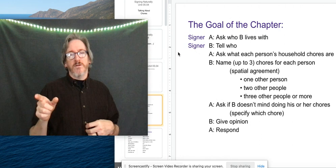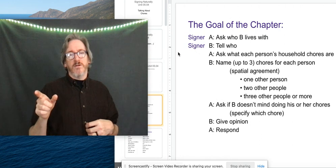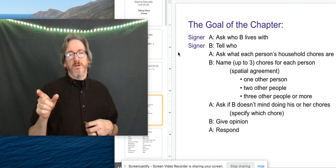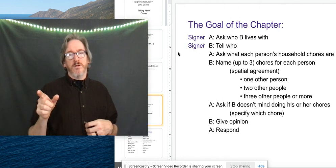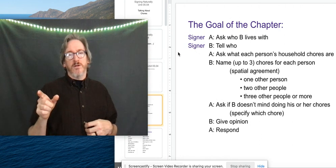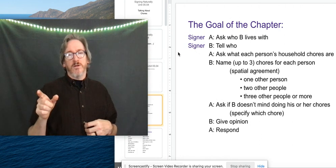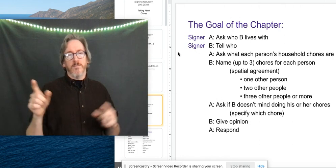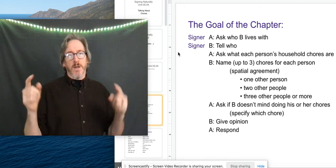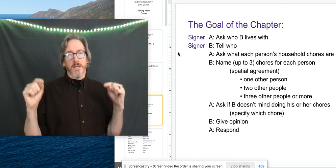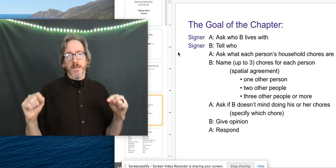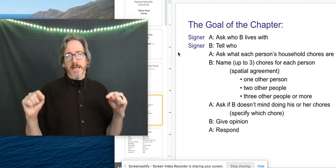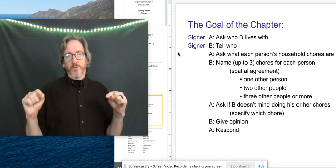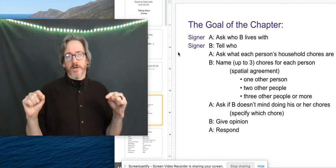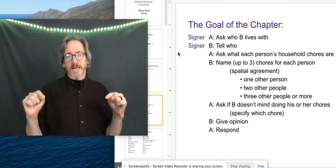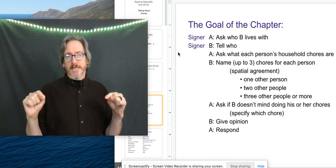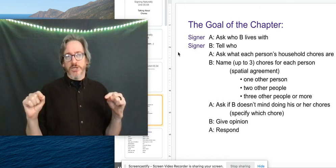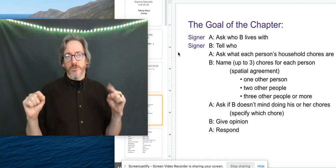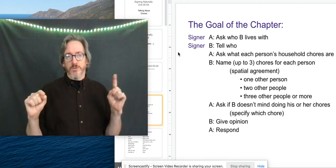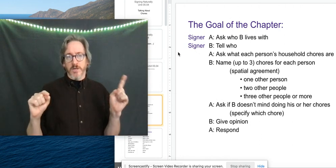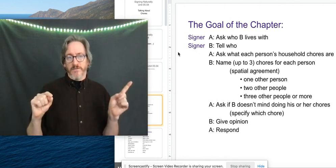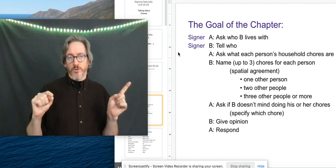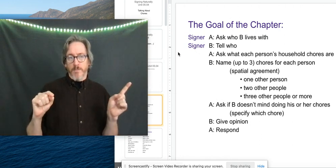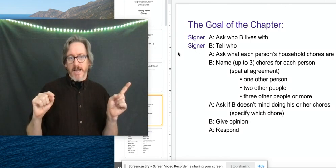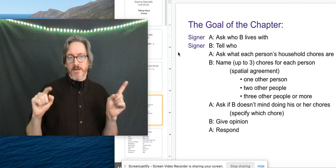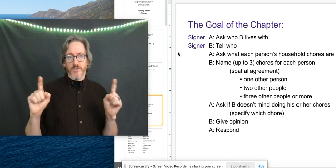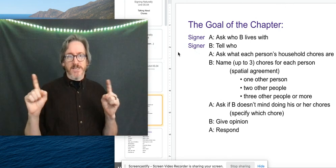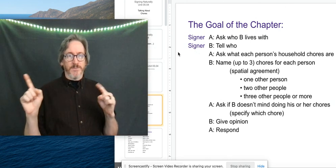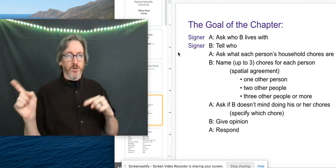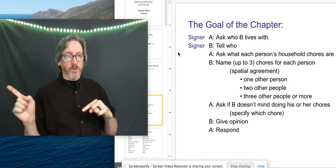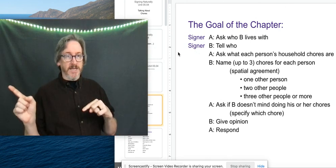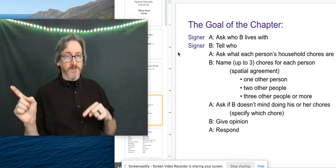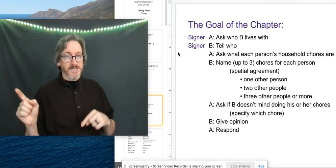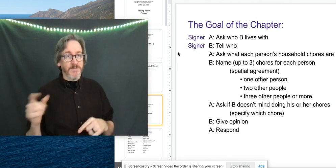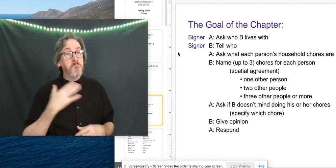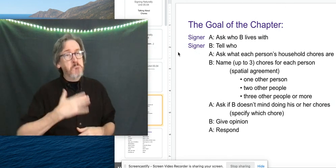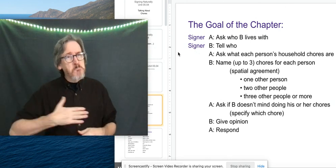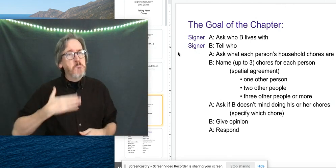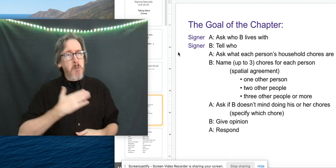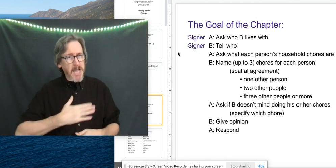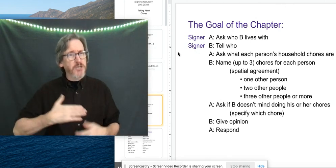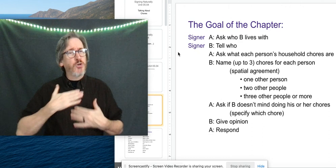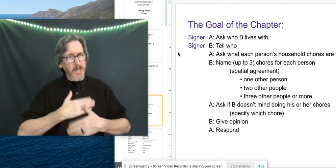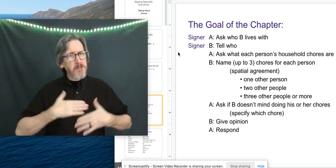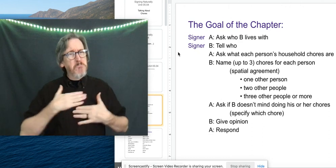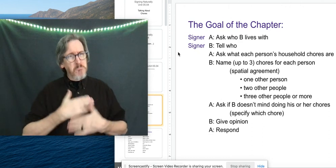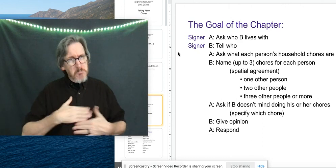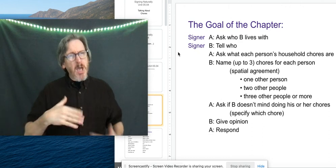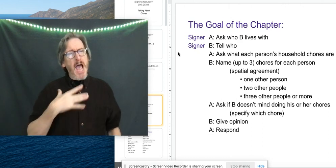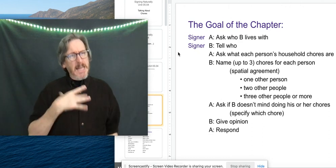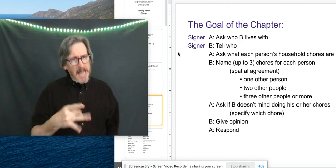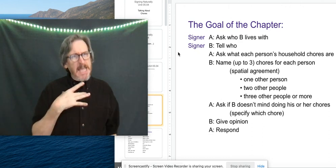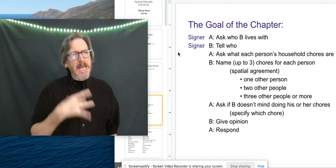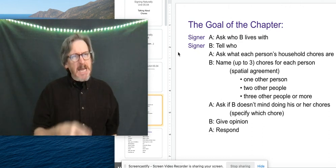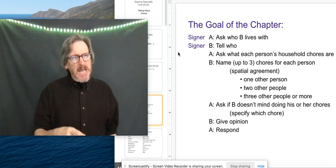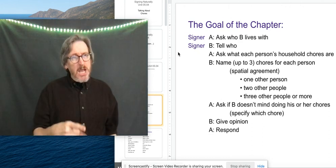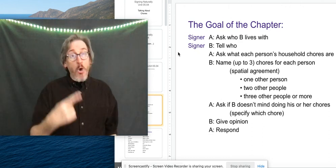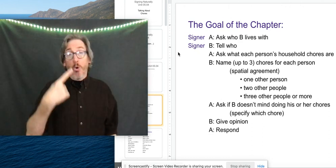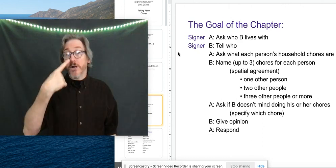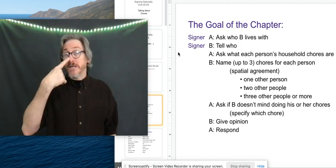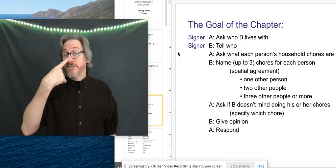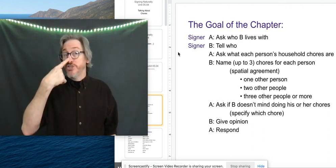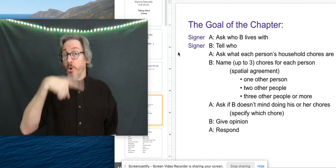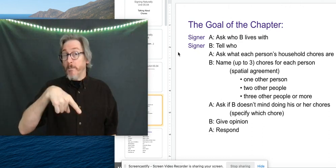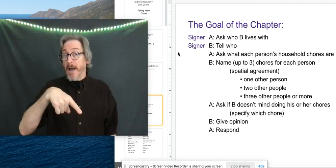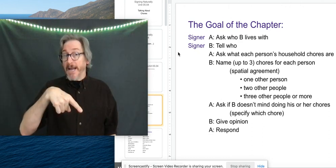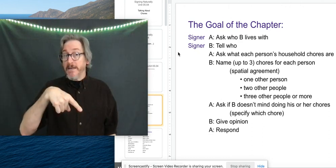If a little later we're going to get to if you mind doing something or like doing something, I enjoy it, I like it,